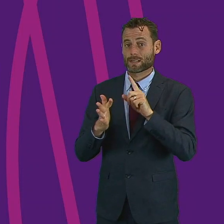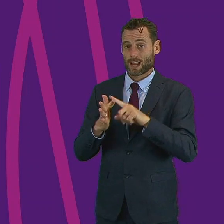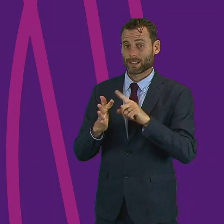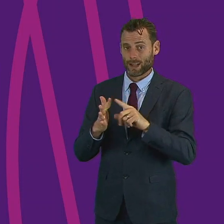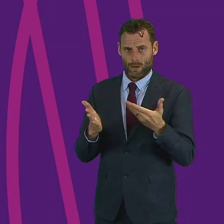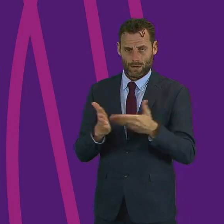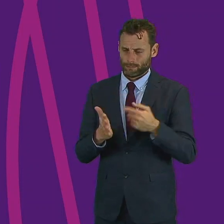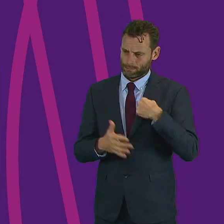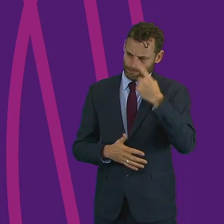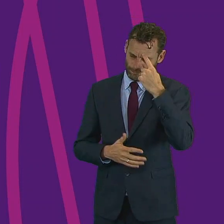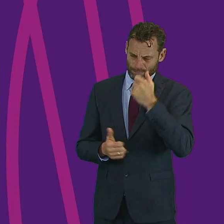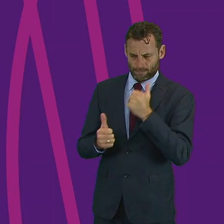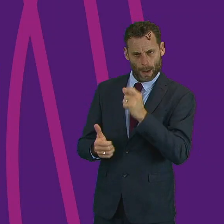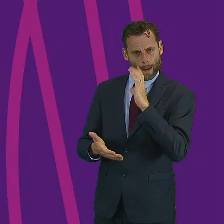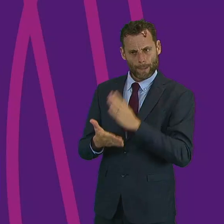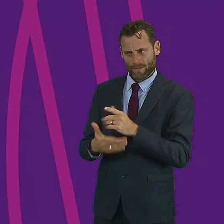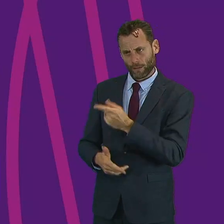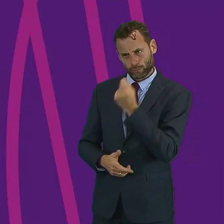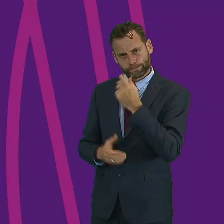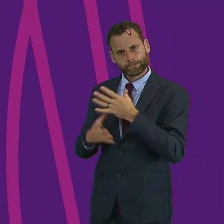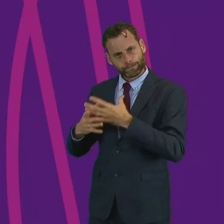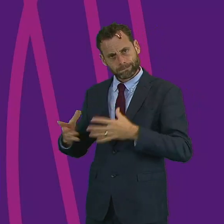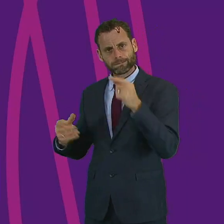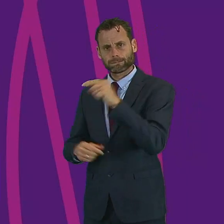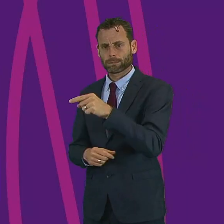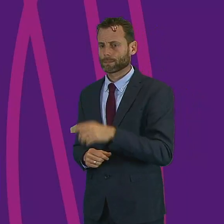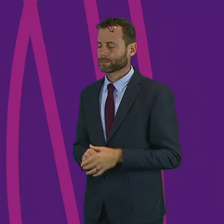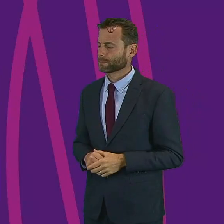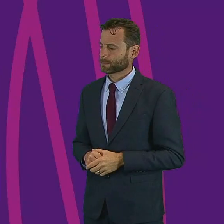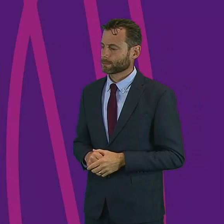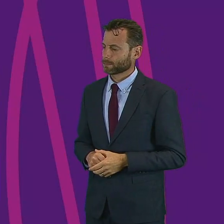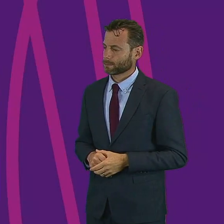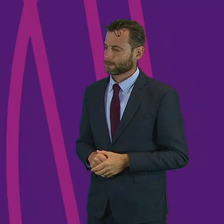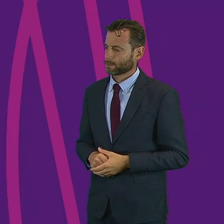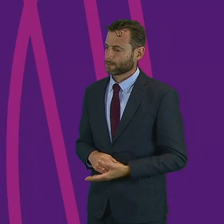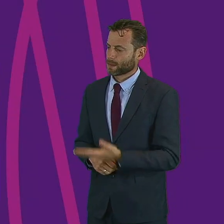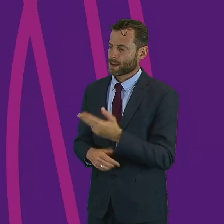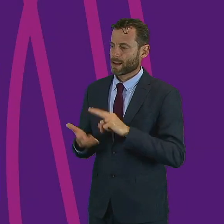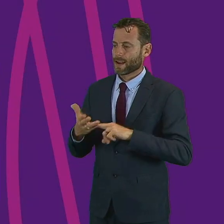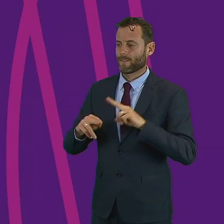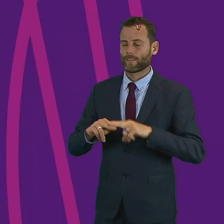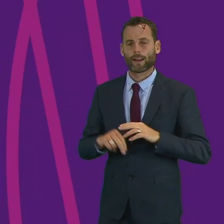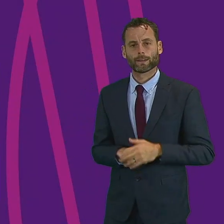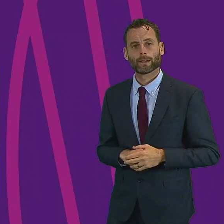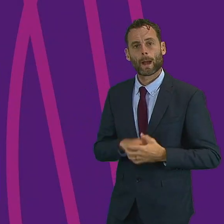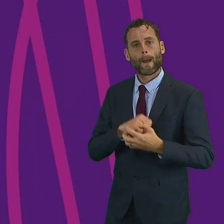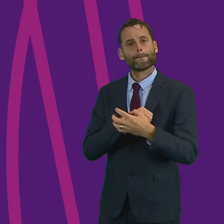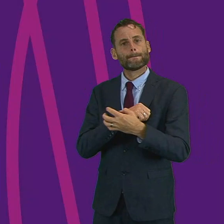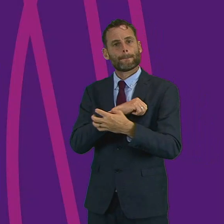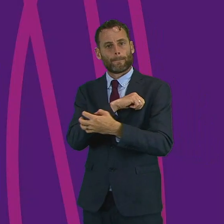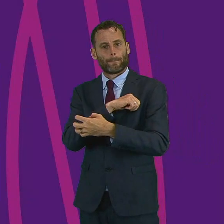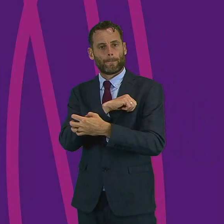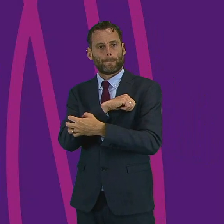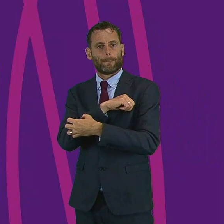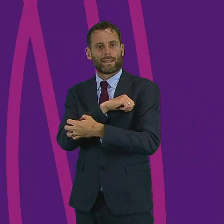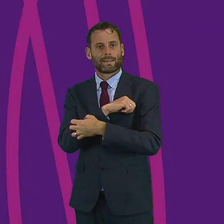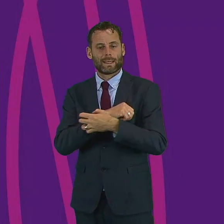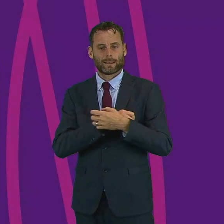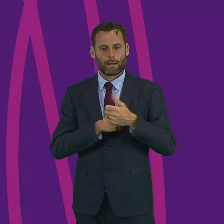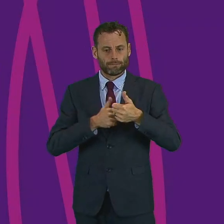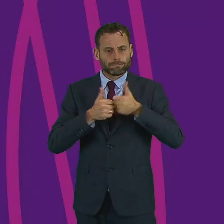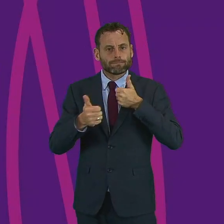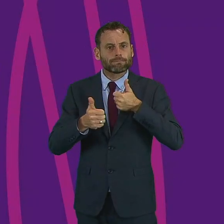Well, thanks, Shona Robertson, for the question. We're investing £150 million in the Tay Cities region deal over the next decade, which will help, we